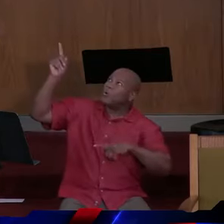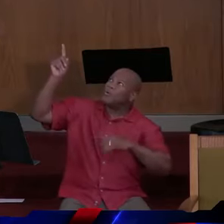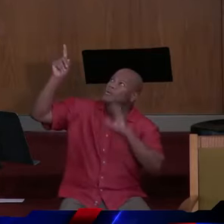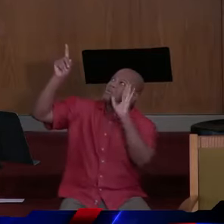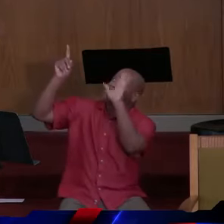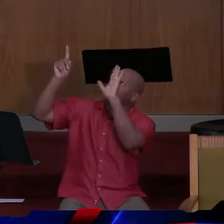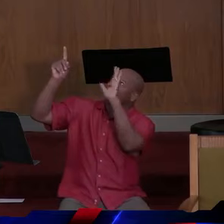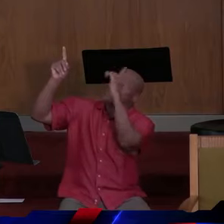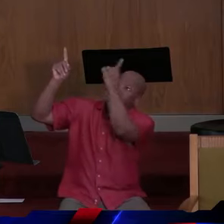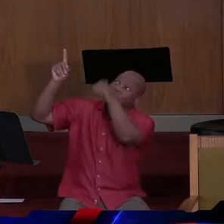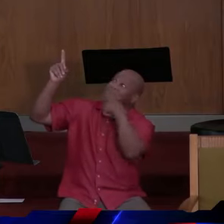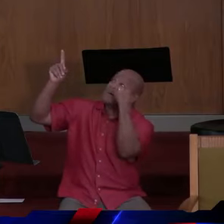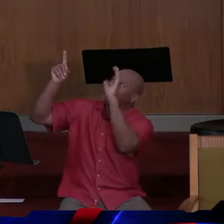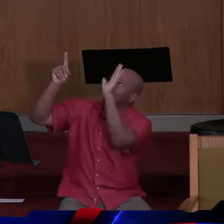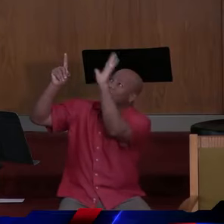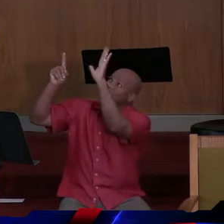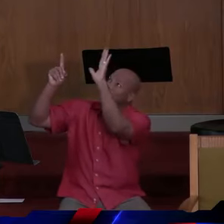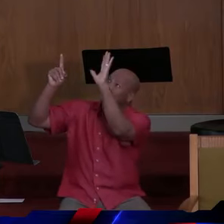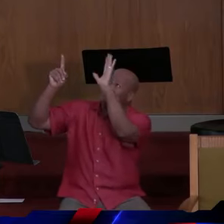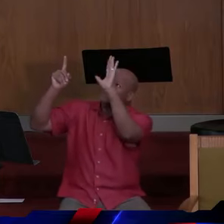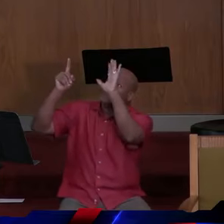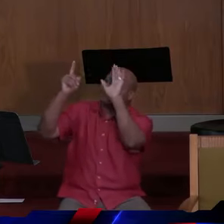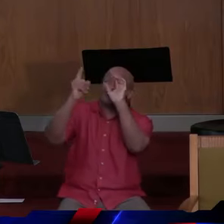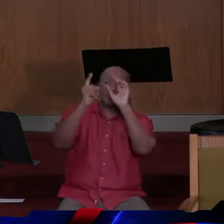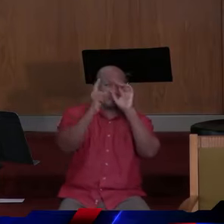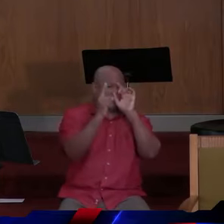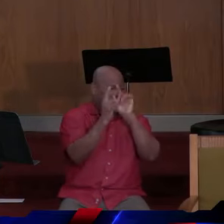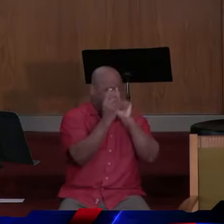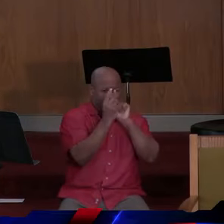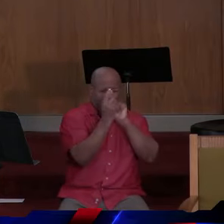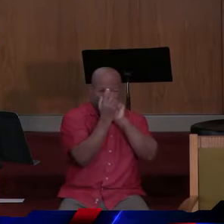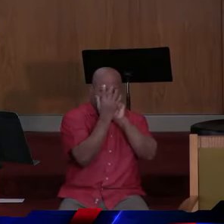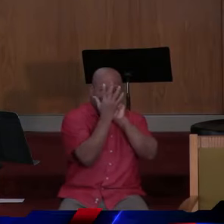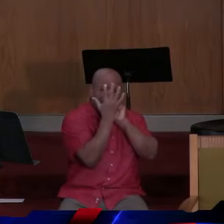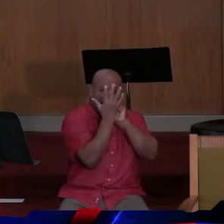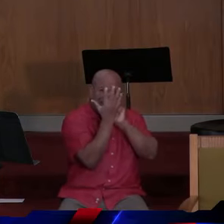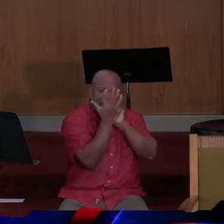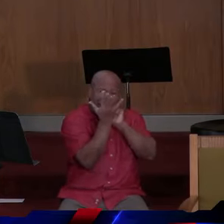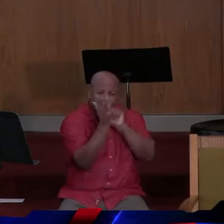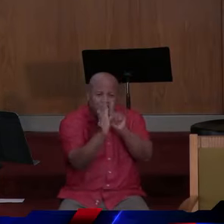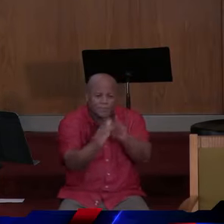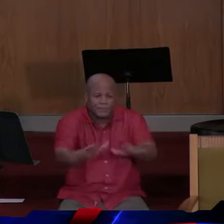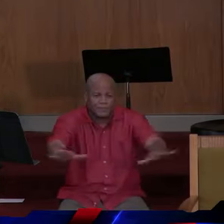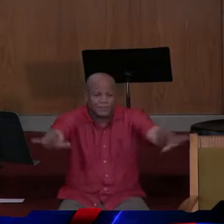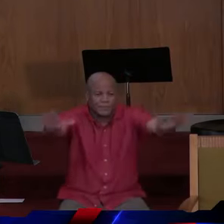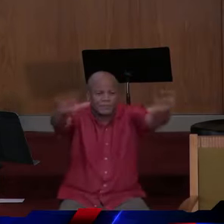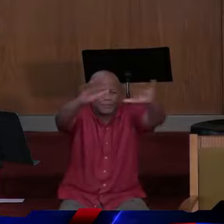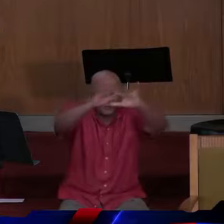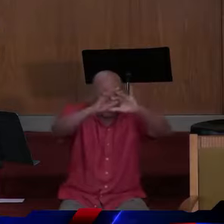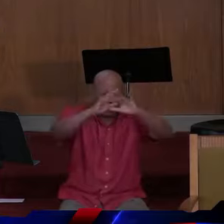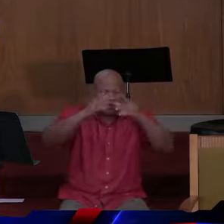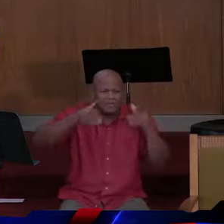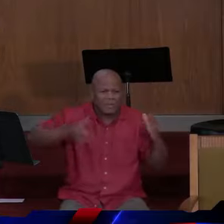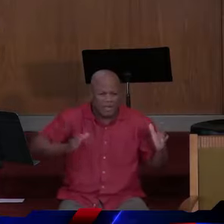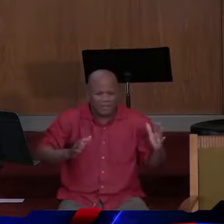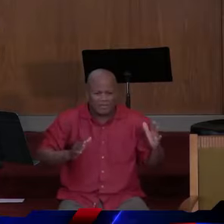and be gracious unto thee. Yes, he'll light you up if you open up. You